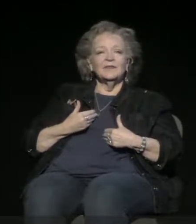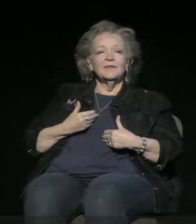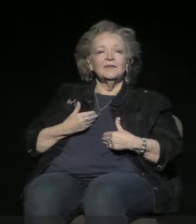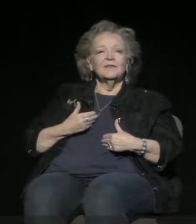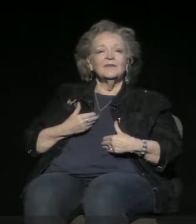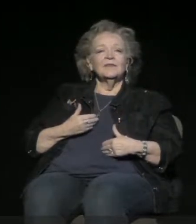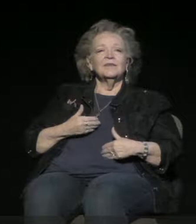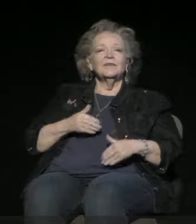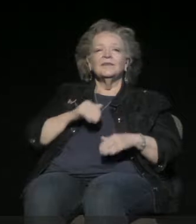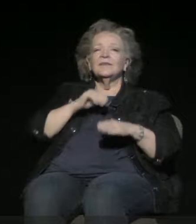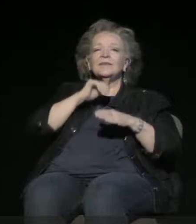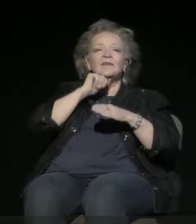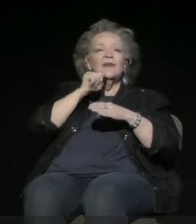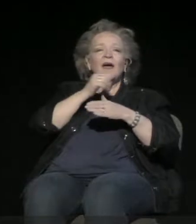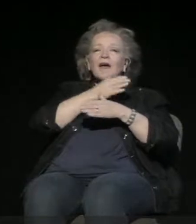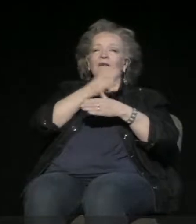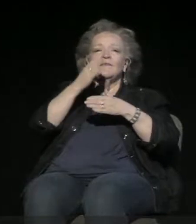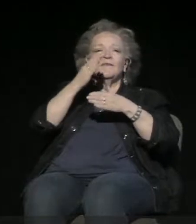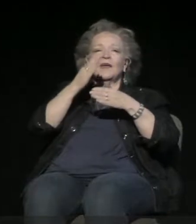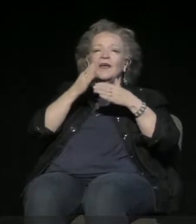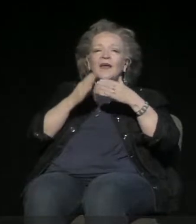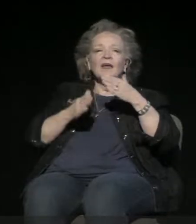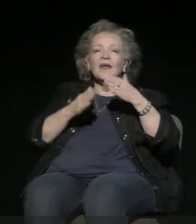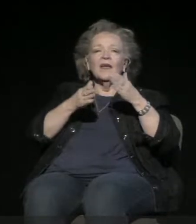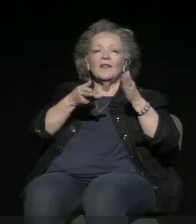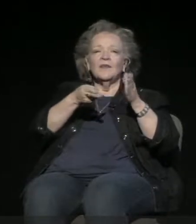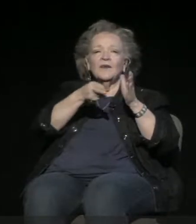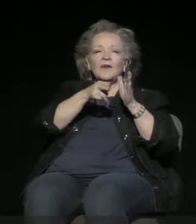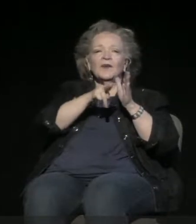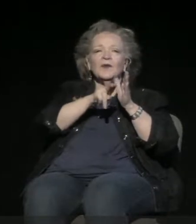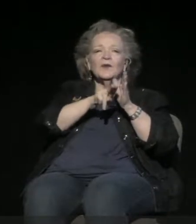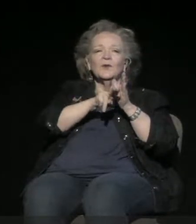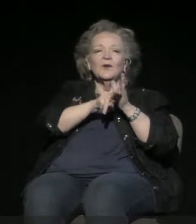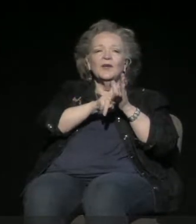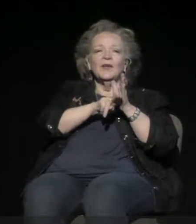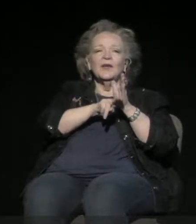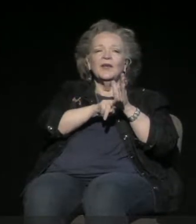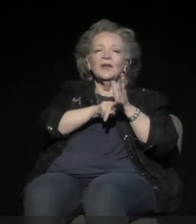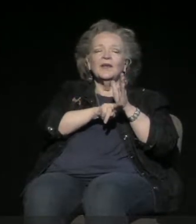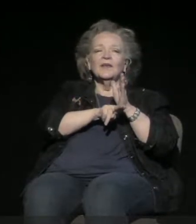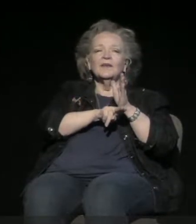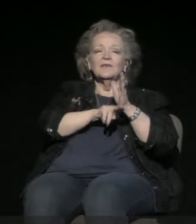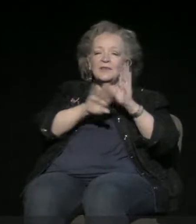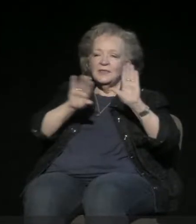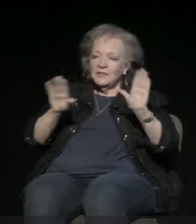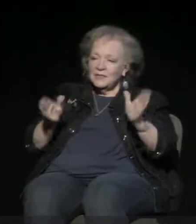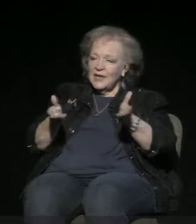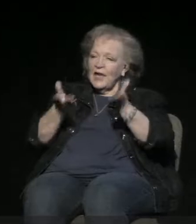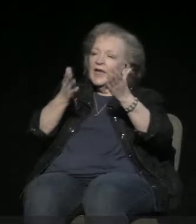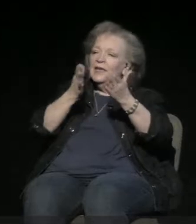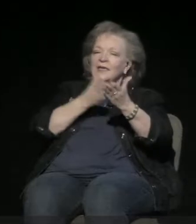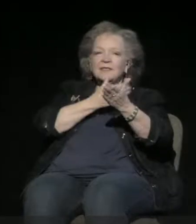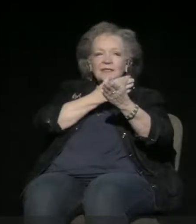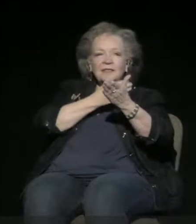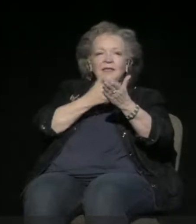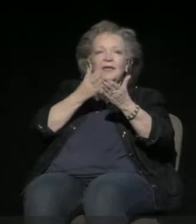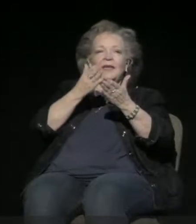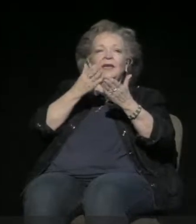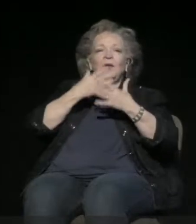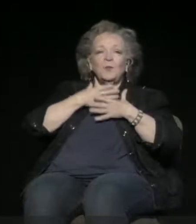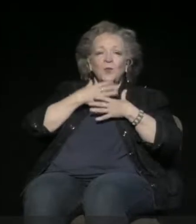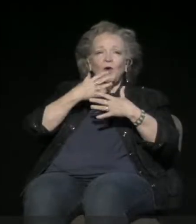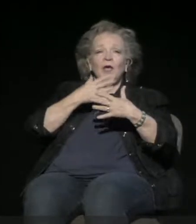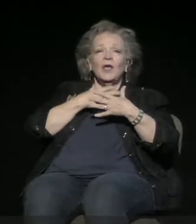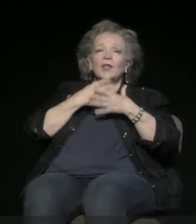don't finish at my grave. Would you stand and sing that again? When